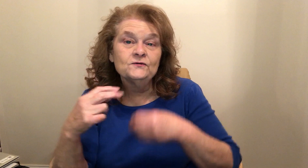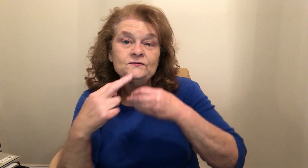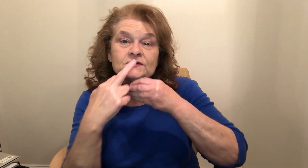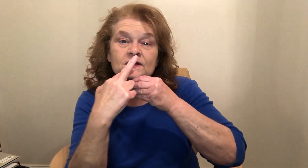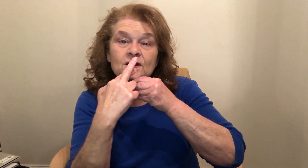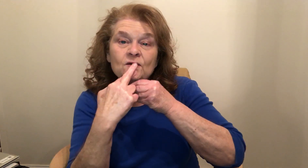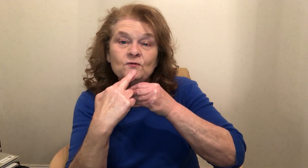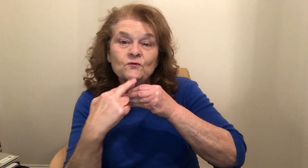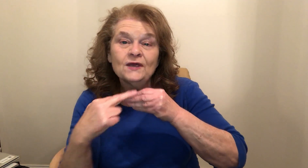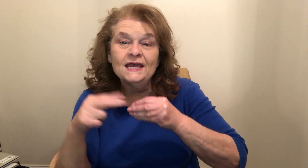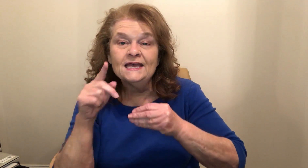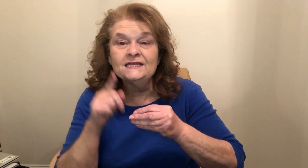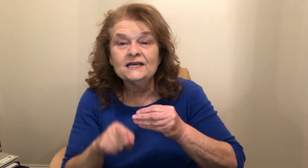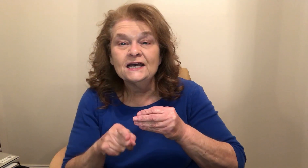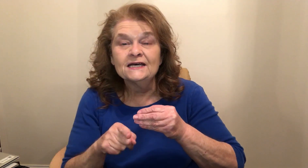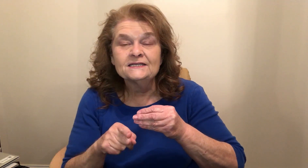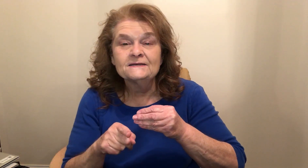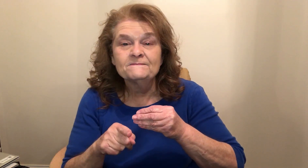tomatoes, red cut,